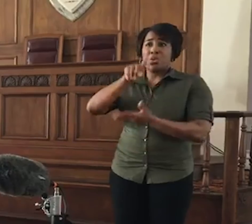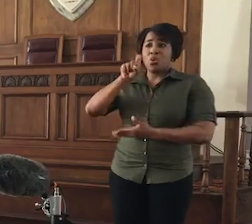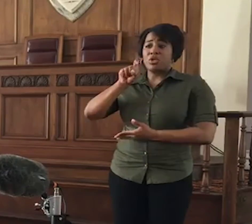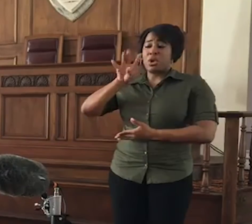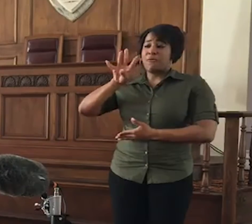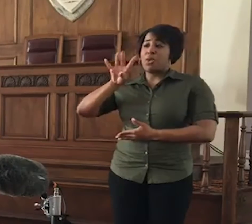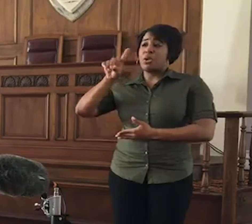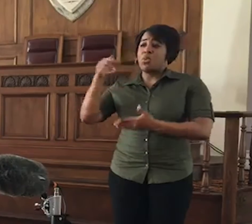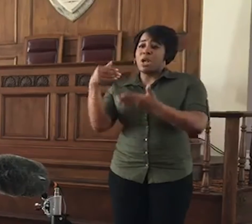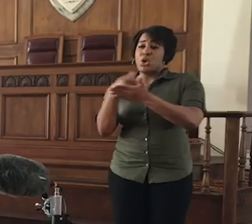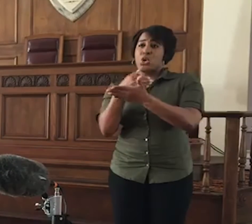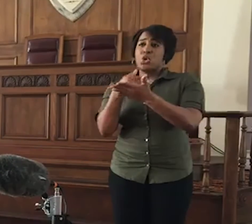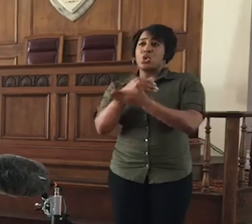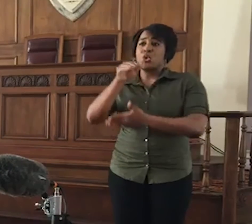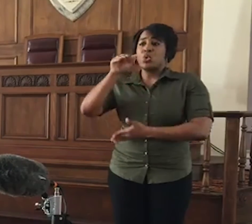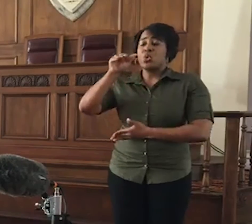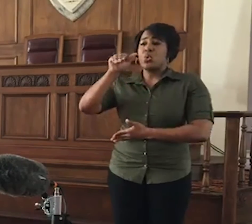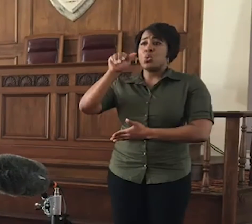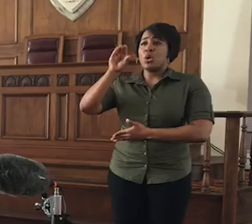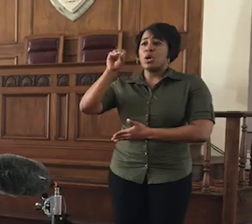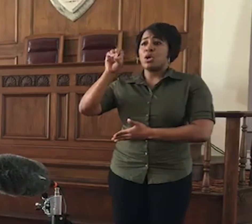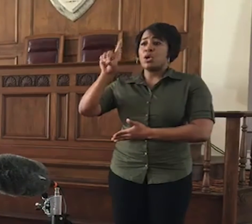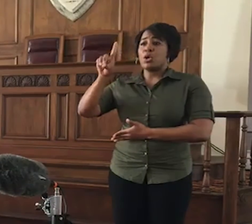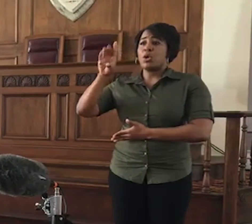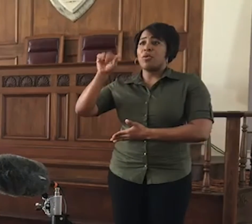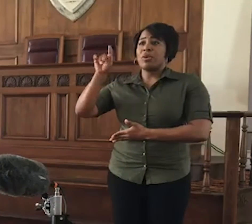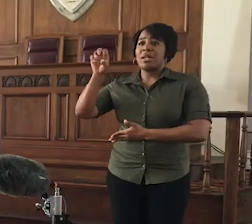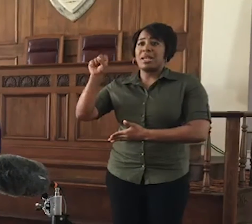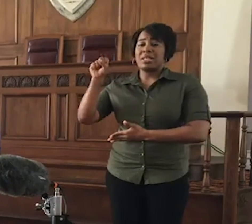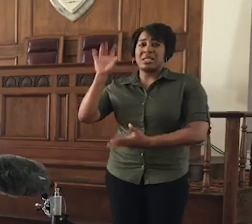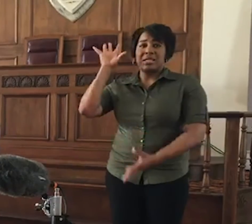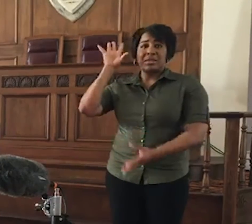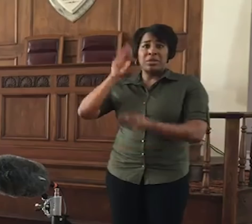2,141 new cases. That brings our total to